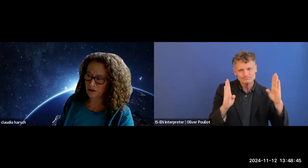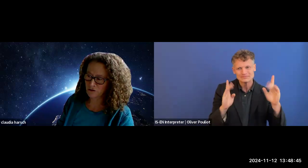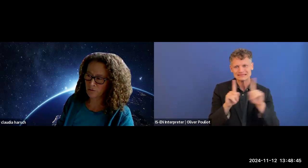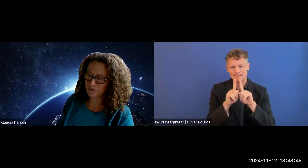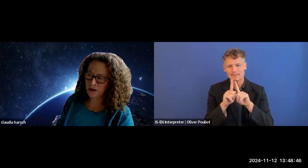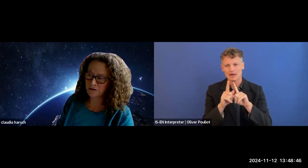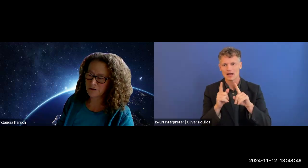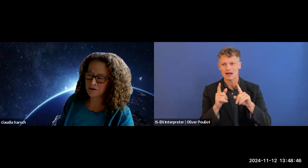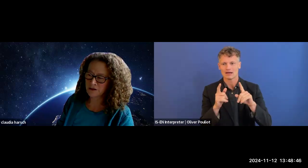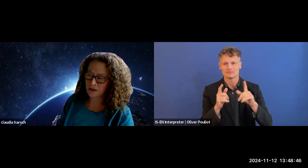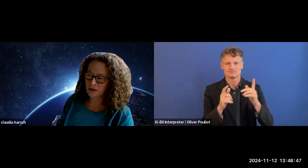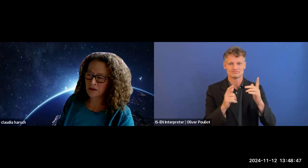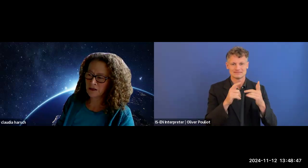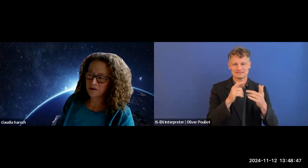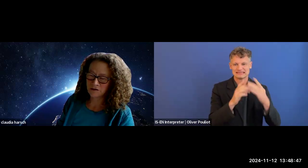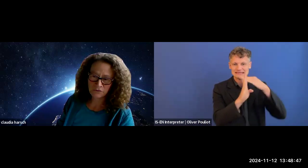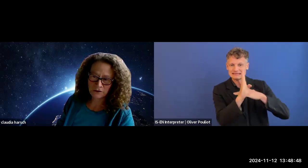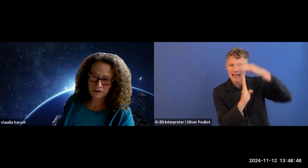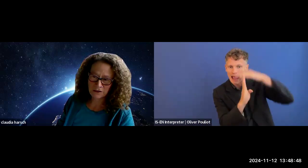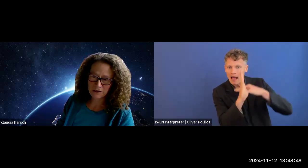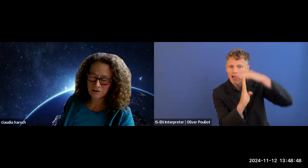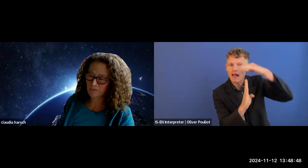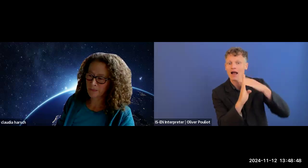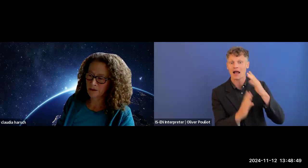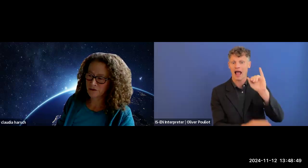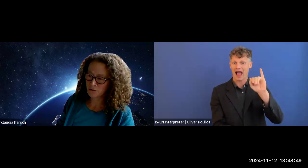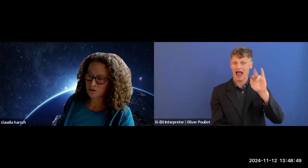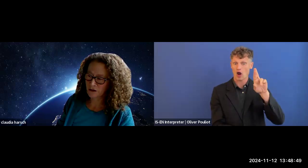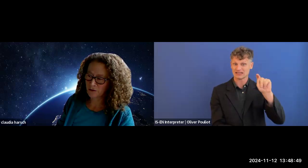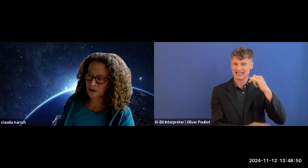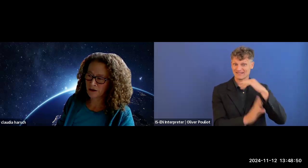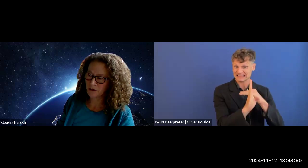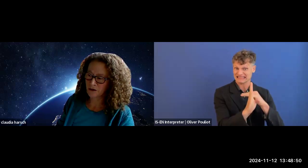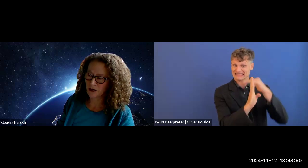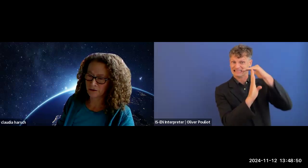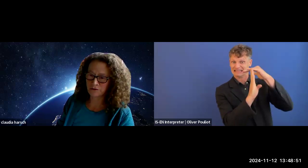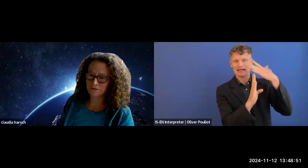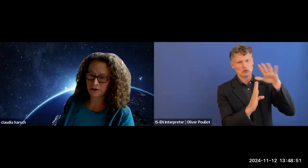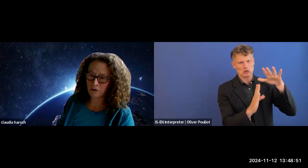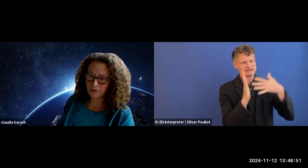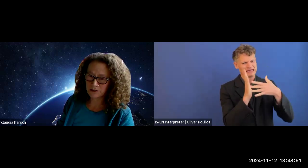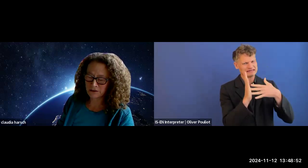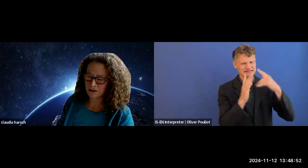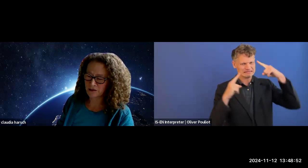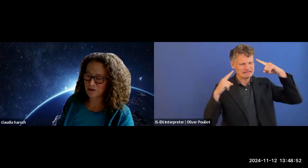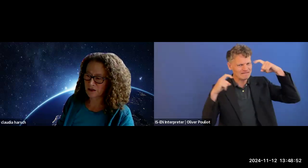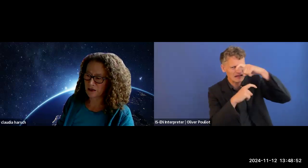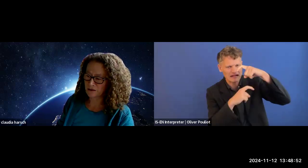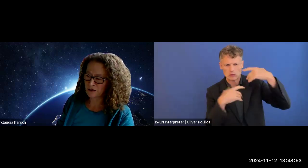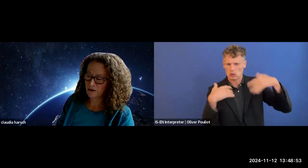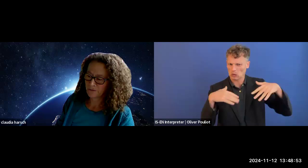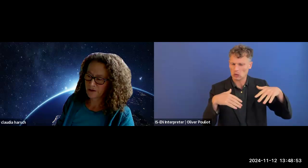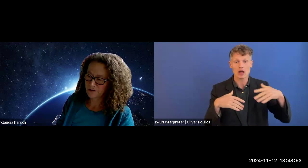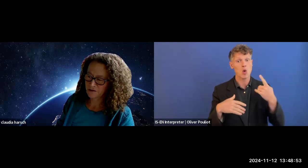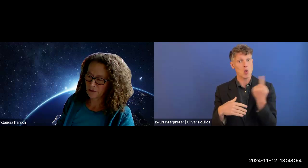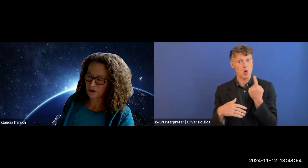coming in at the top of the IRT scale is a difficult test, and the students coming in up here are those very competent tests,